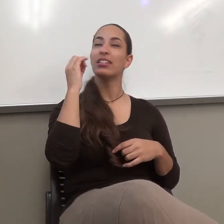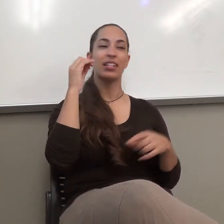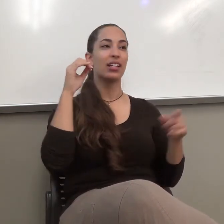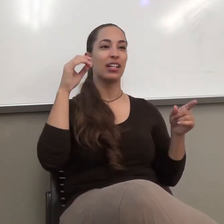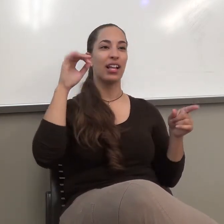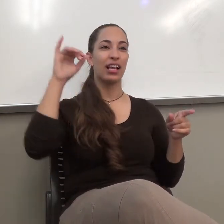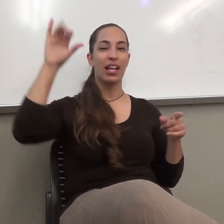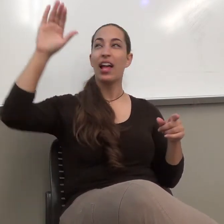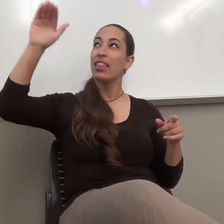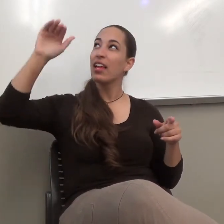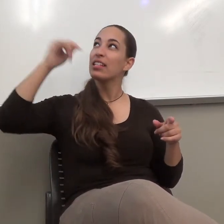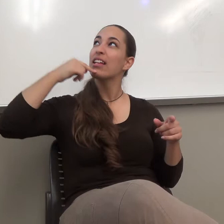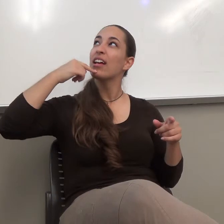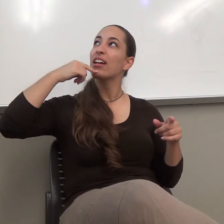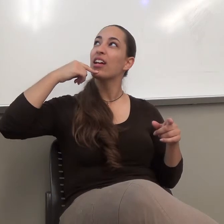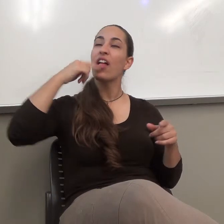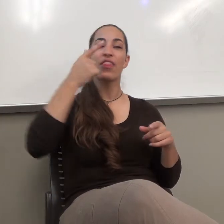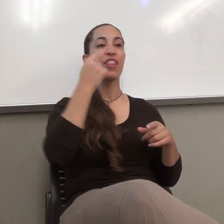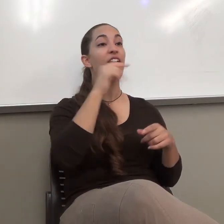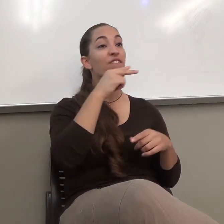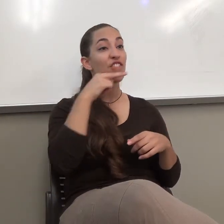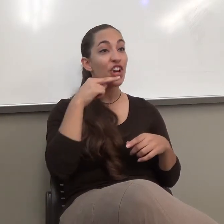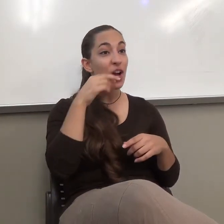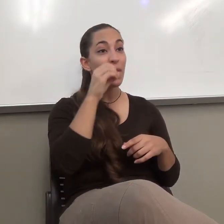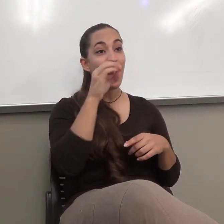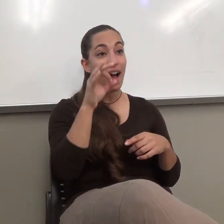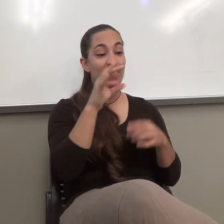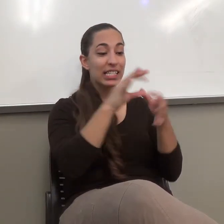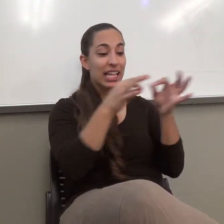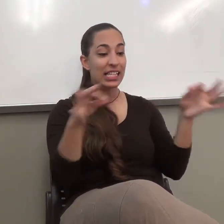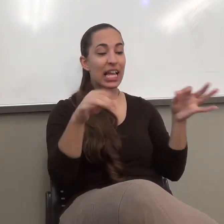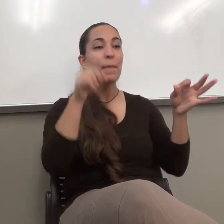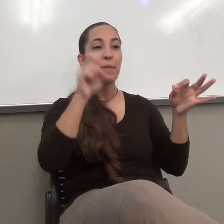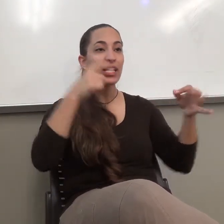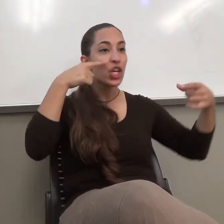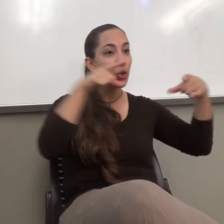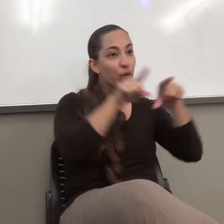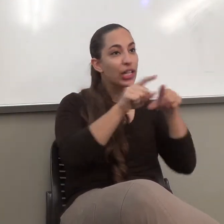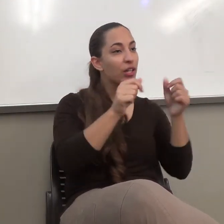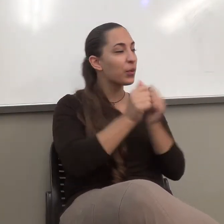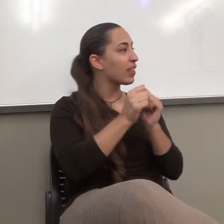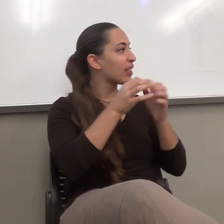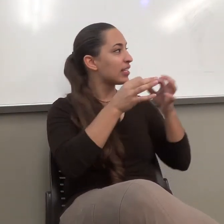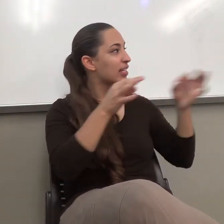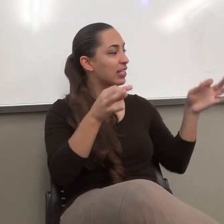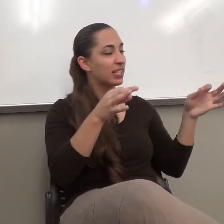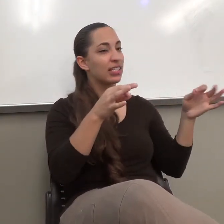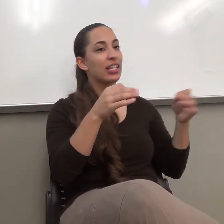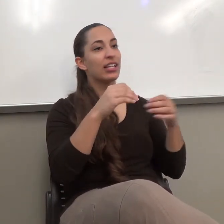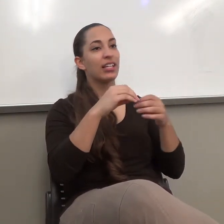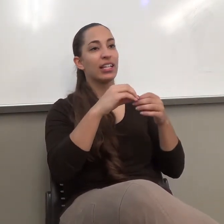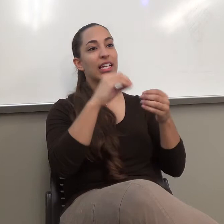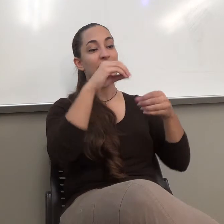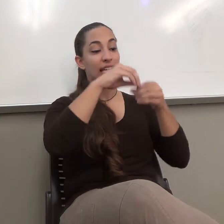the verb of a sentence must agree with the subject in number and in person. Okay,